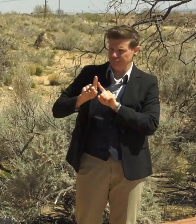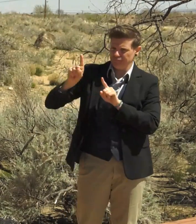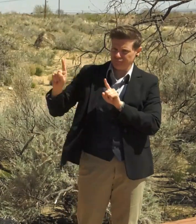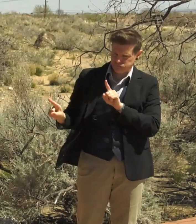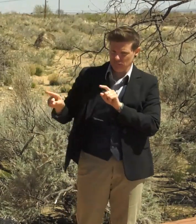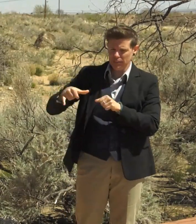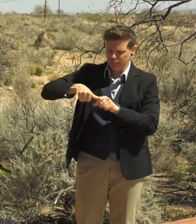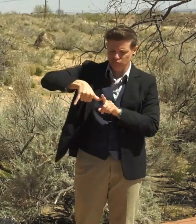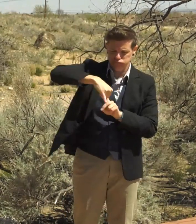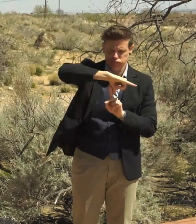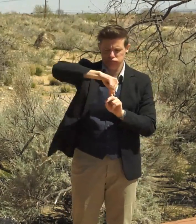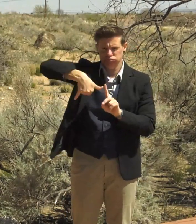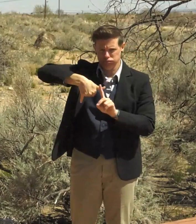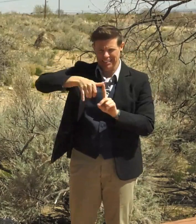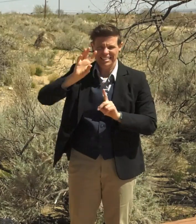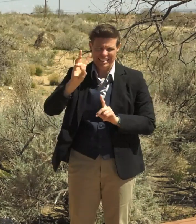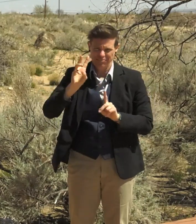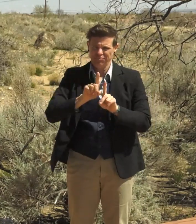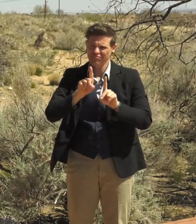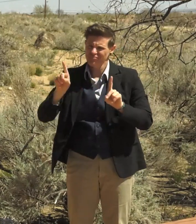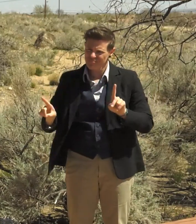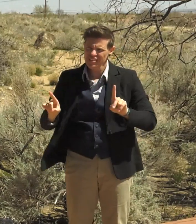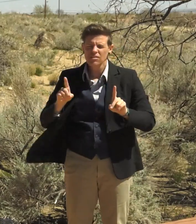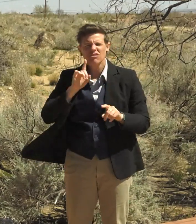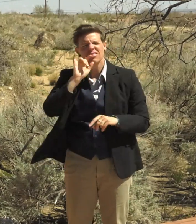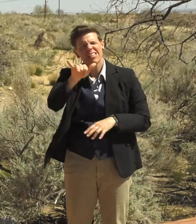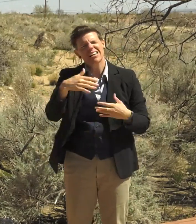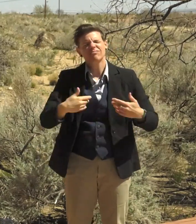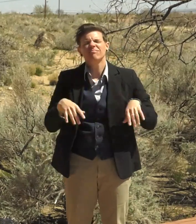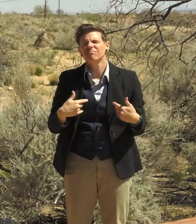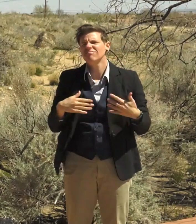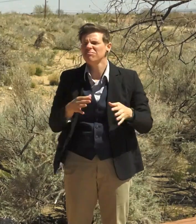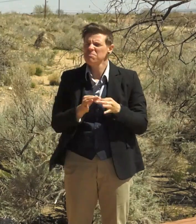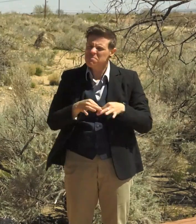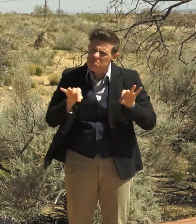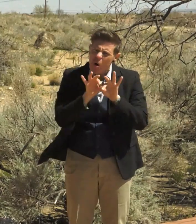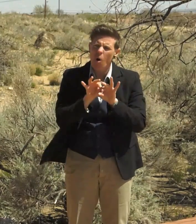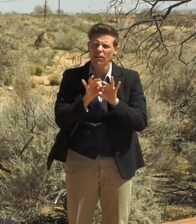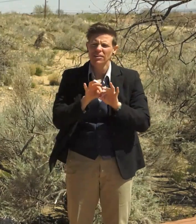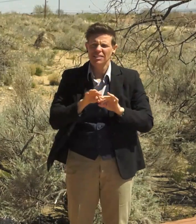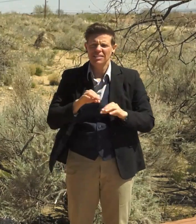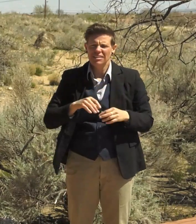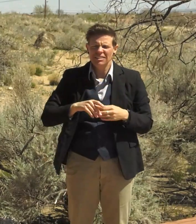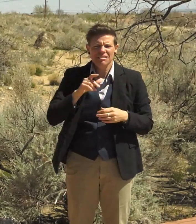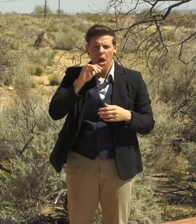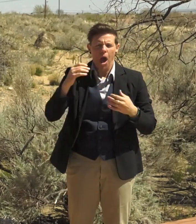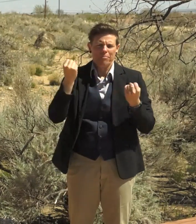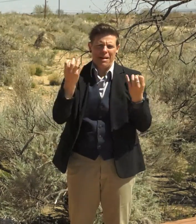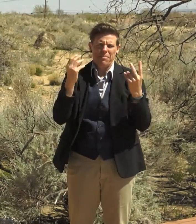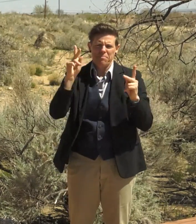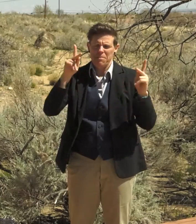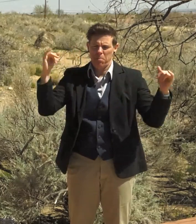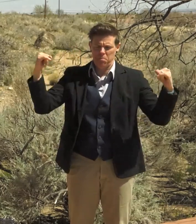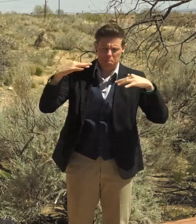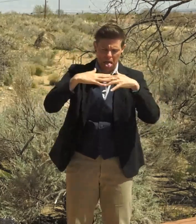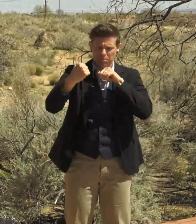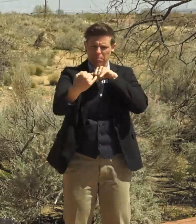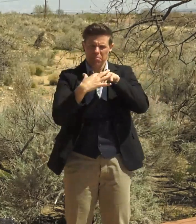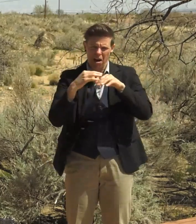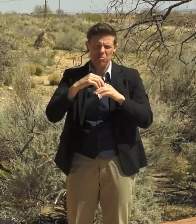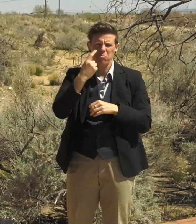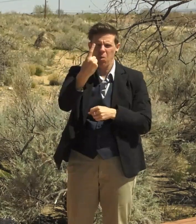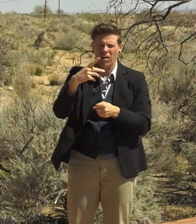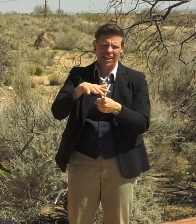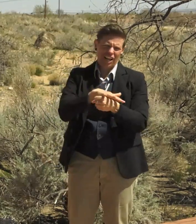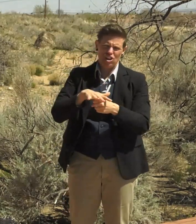also really important that we maintain those small group sizes. I know you're hearing this message over and over, and it's important that we not consider